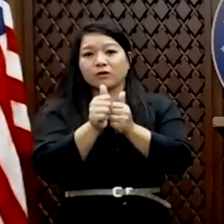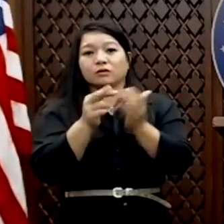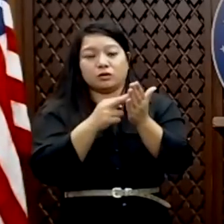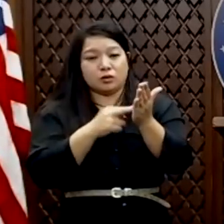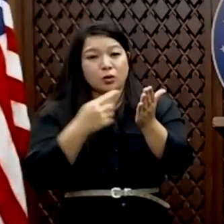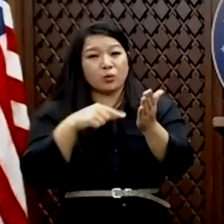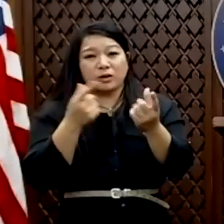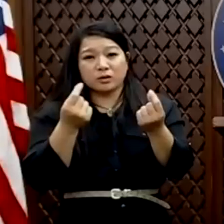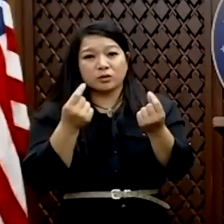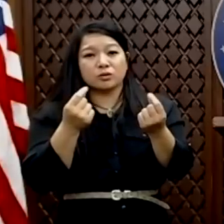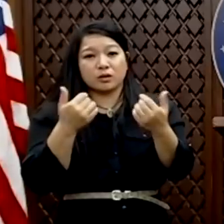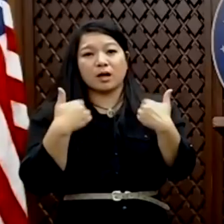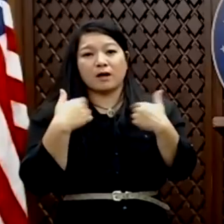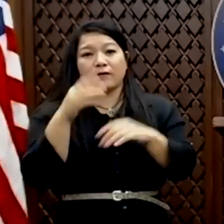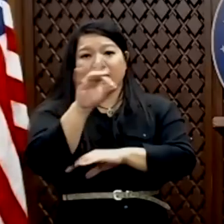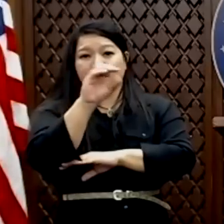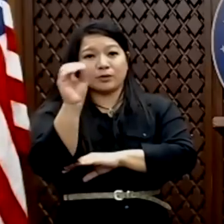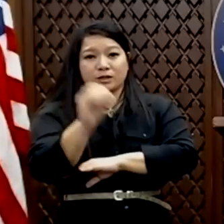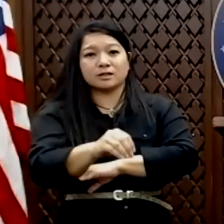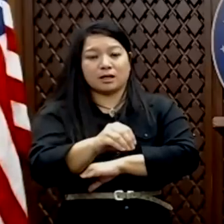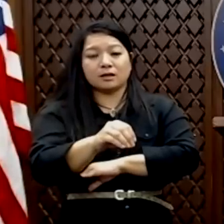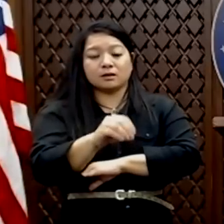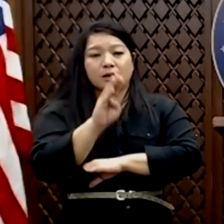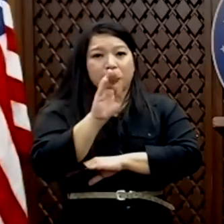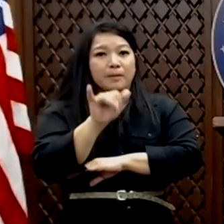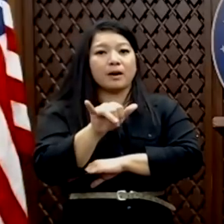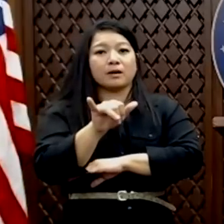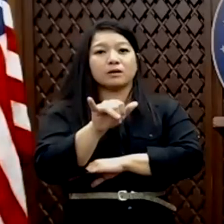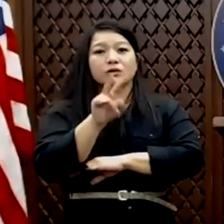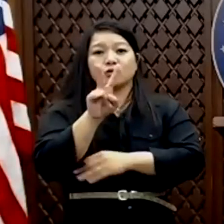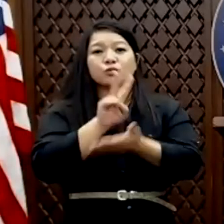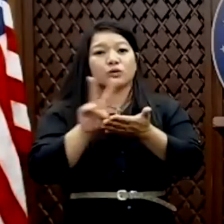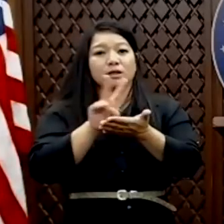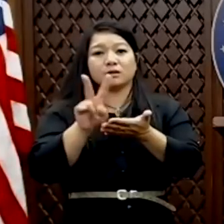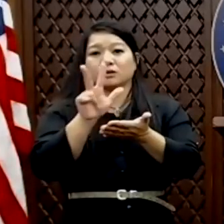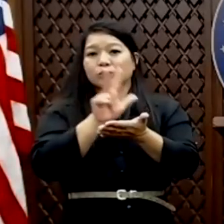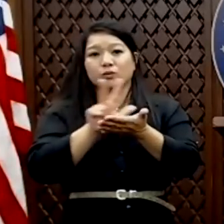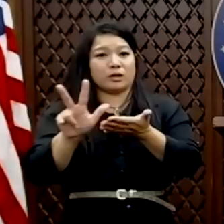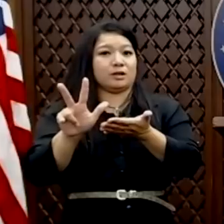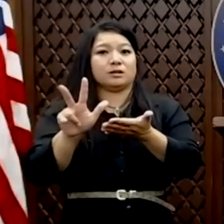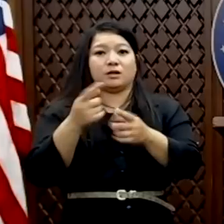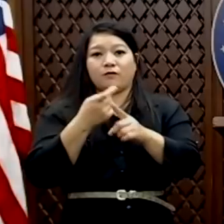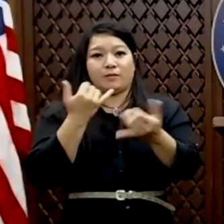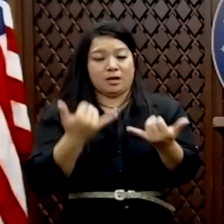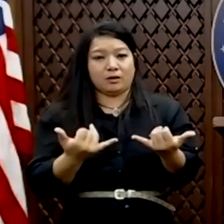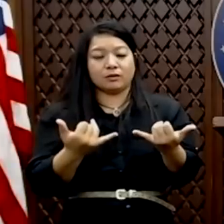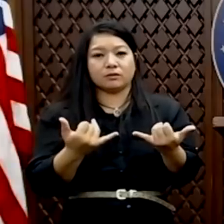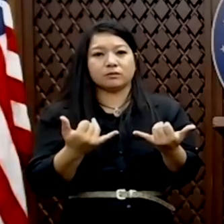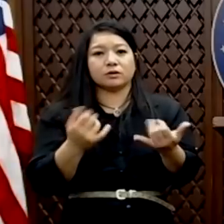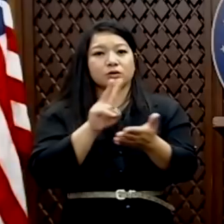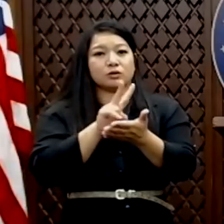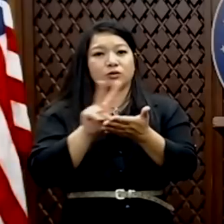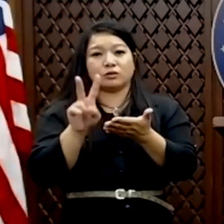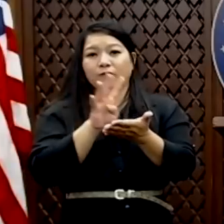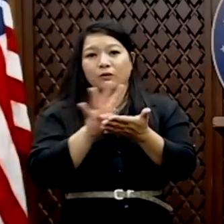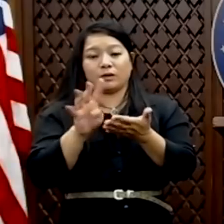we do have 80% by 2 weeks, 3 weeks, 4 weeks from now. That's the